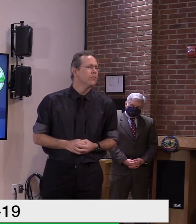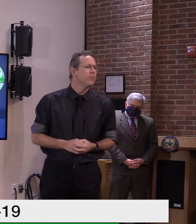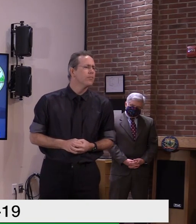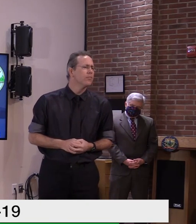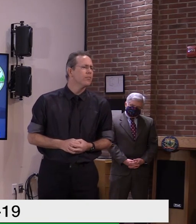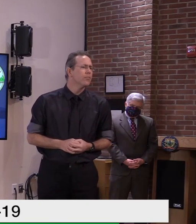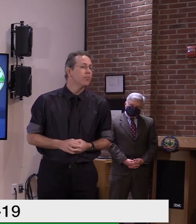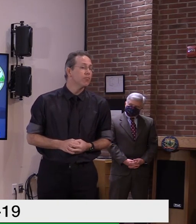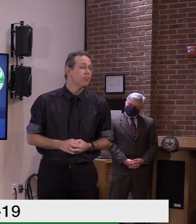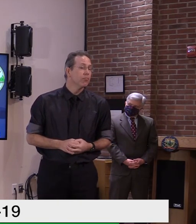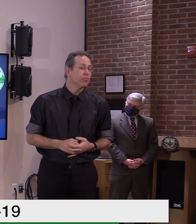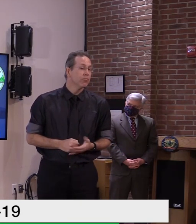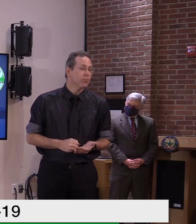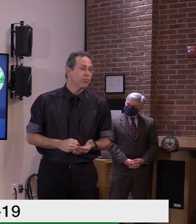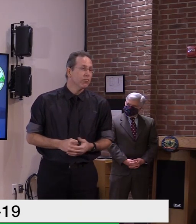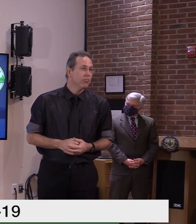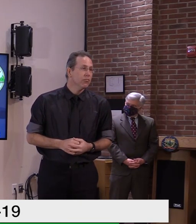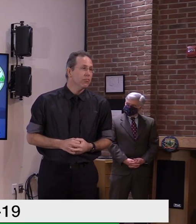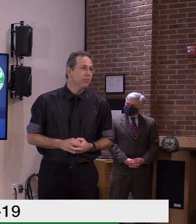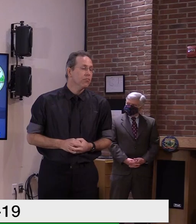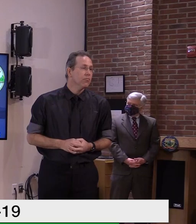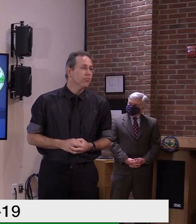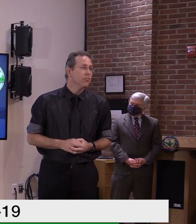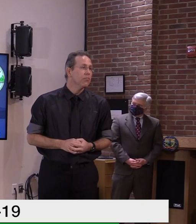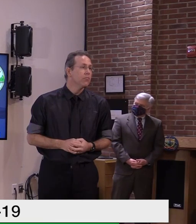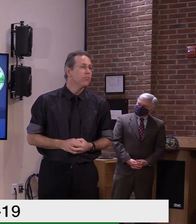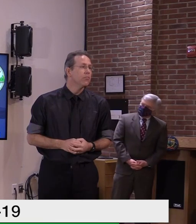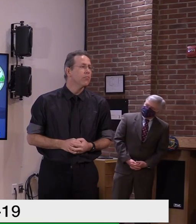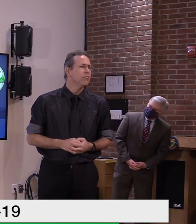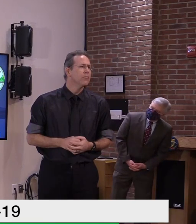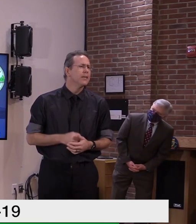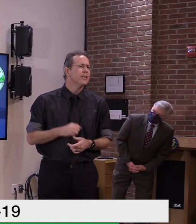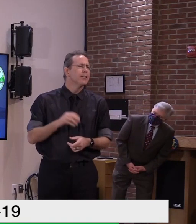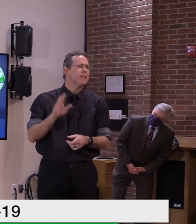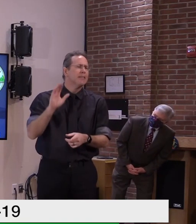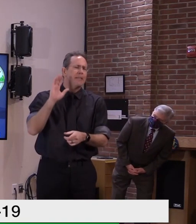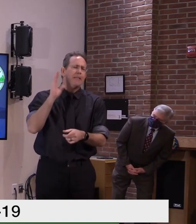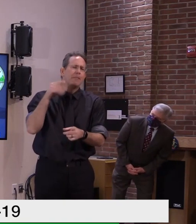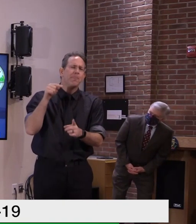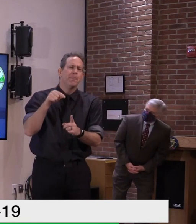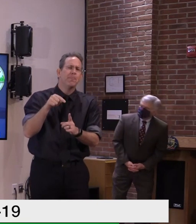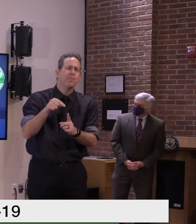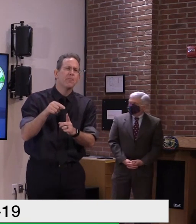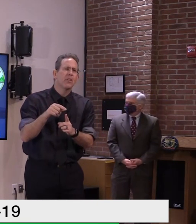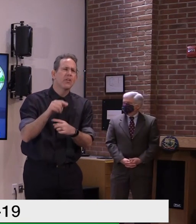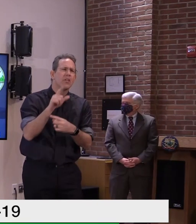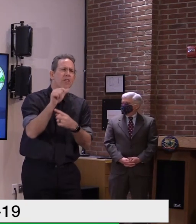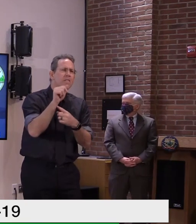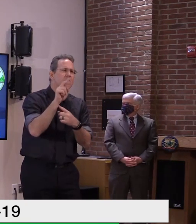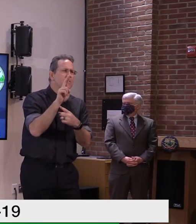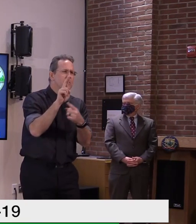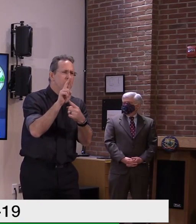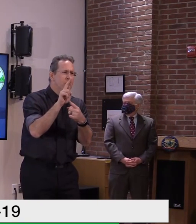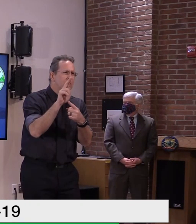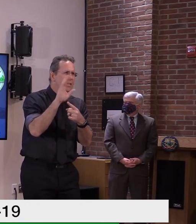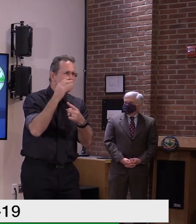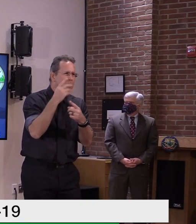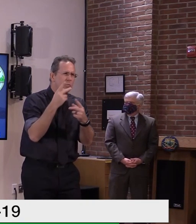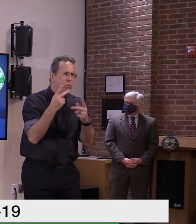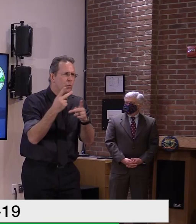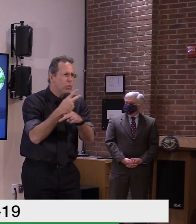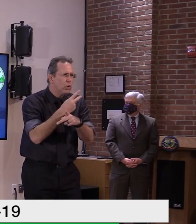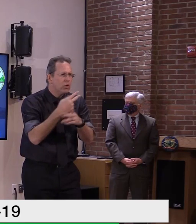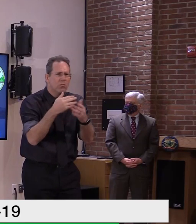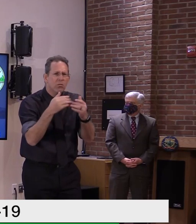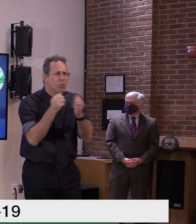that they would think that the flu would be, would be much higher even with the precautionary measures we've